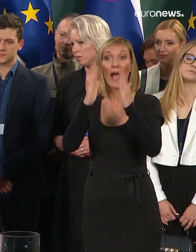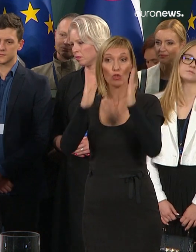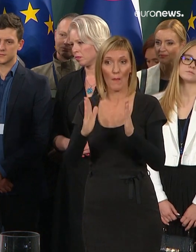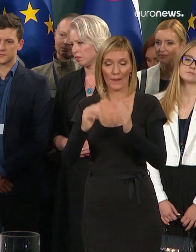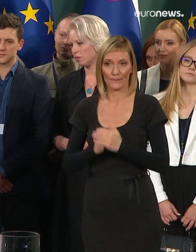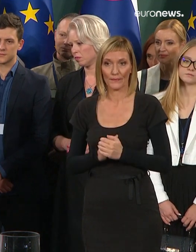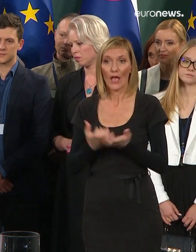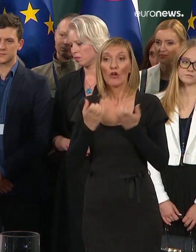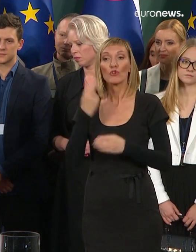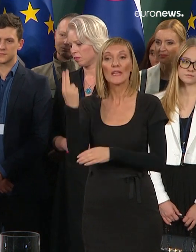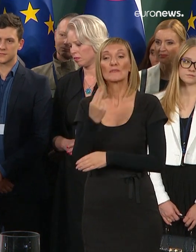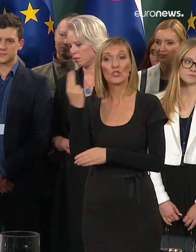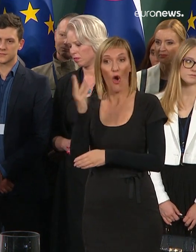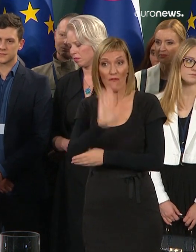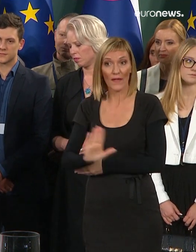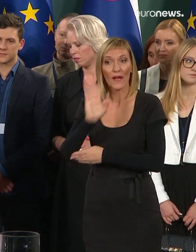to remain.